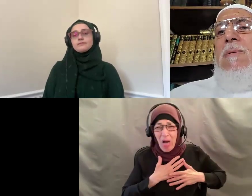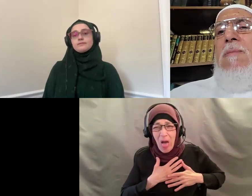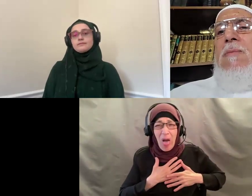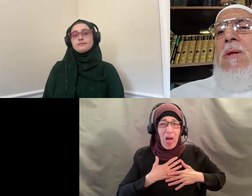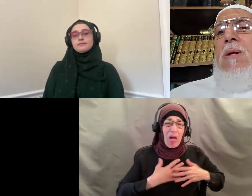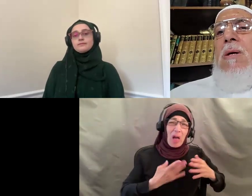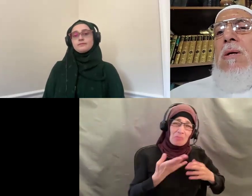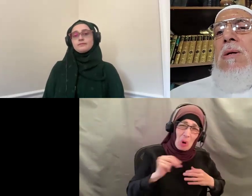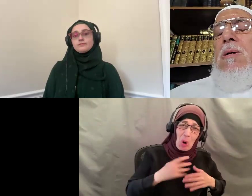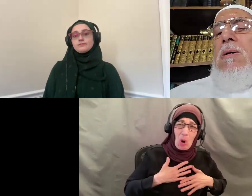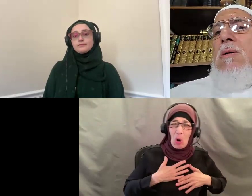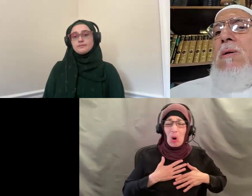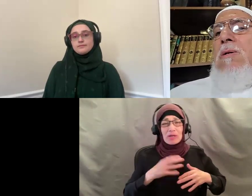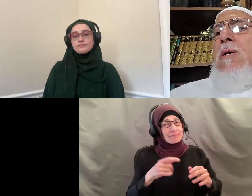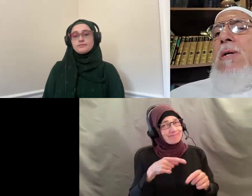live.